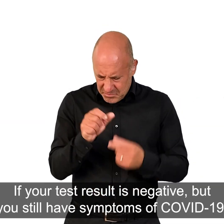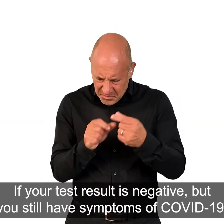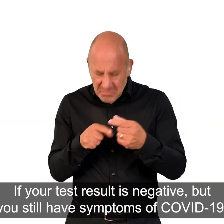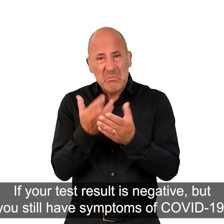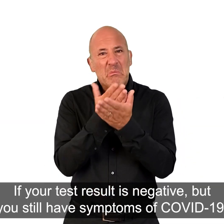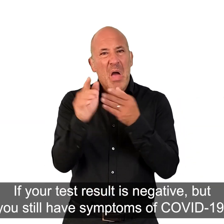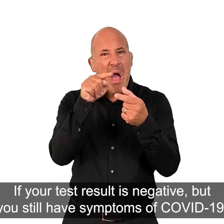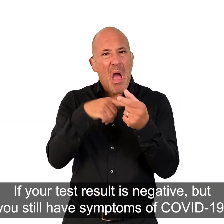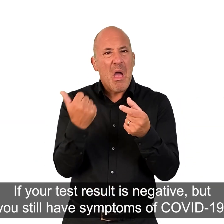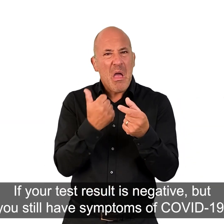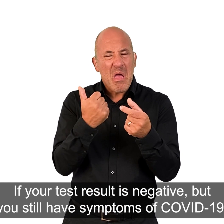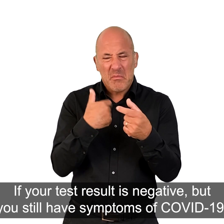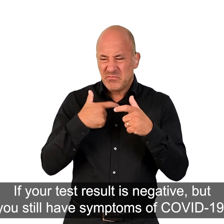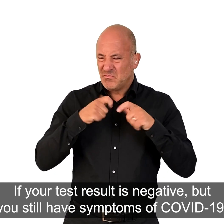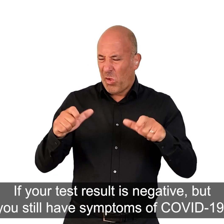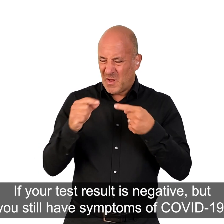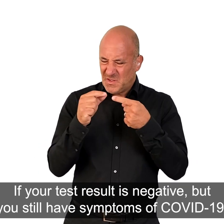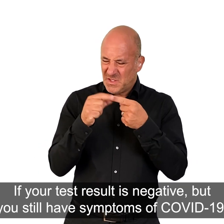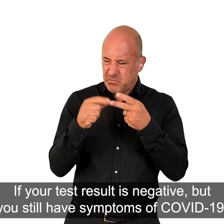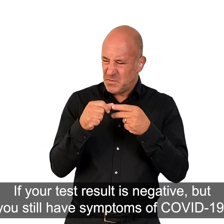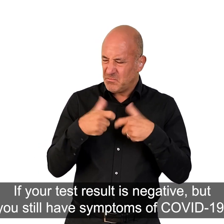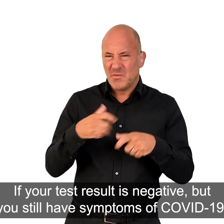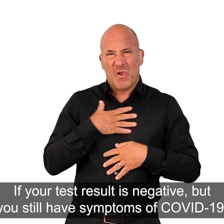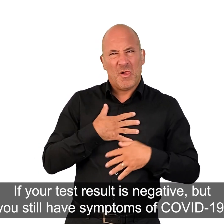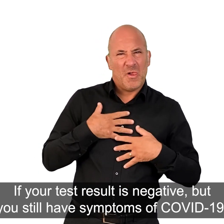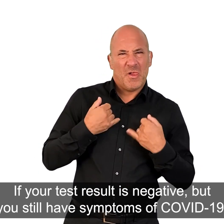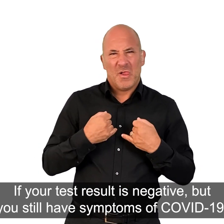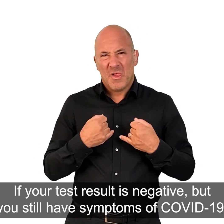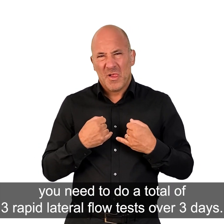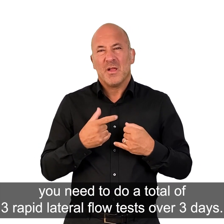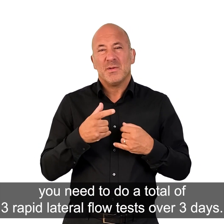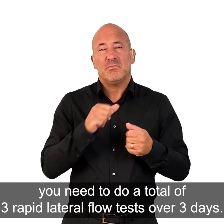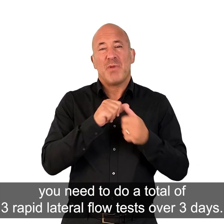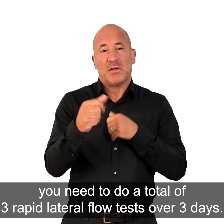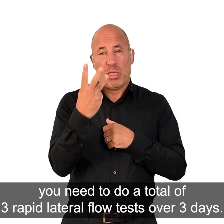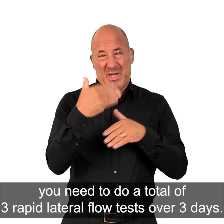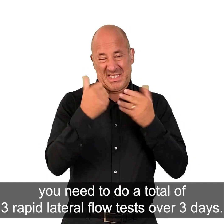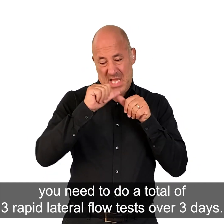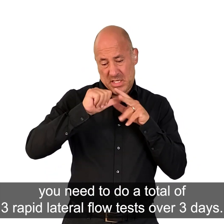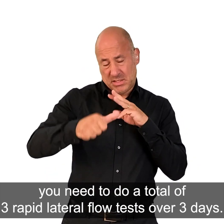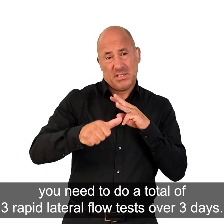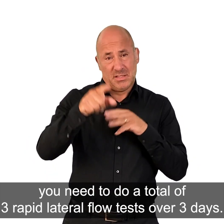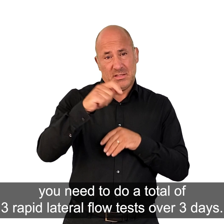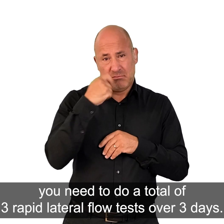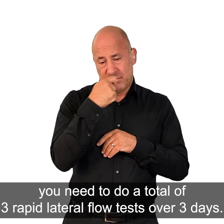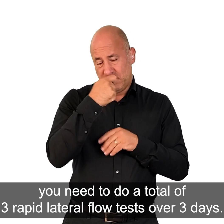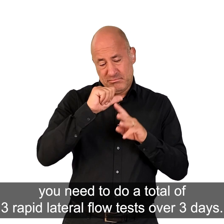If your test result is negative but you still have symptoms of COVID-19, you need to do a total of